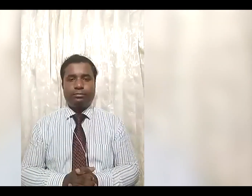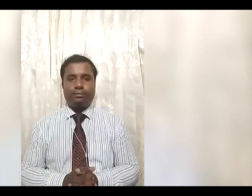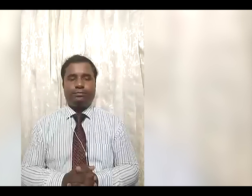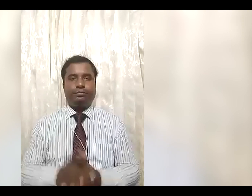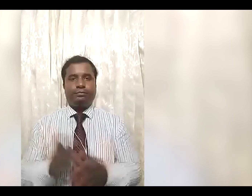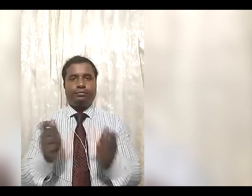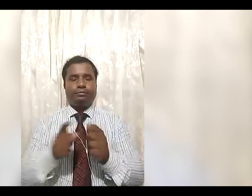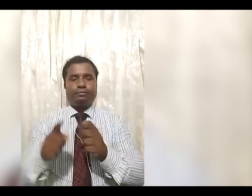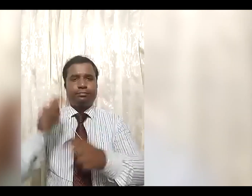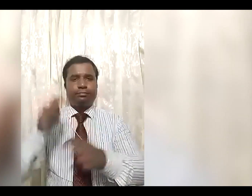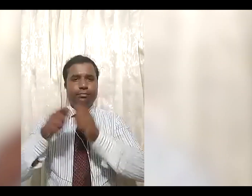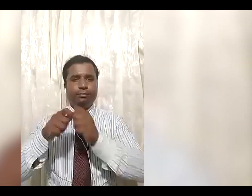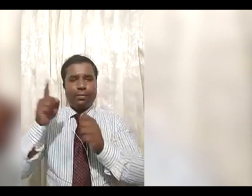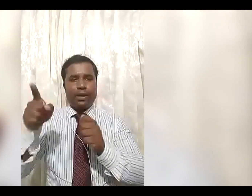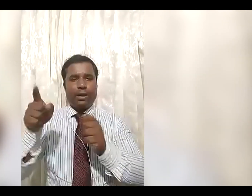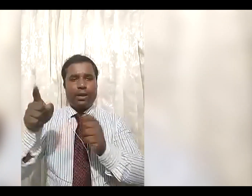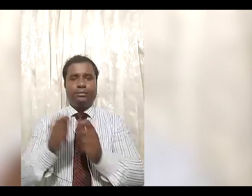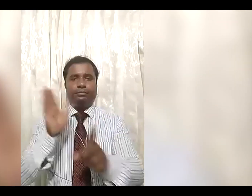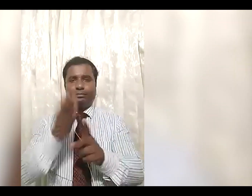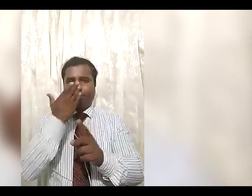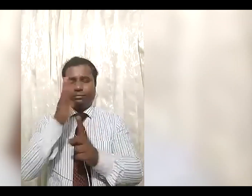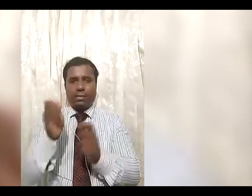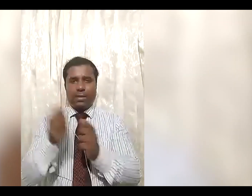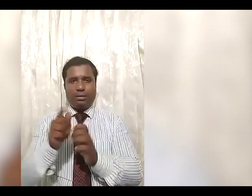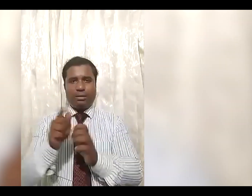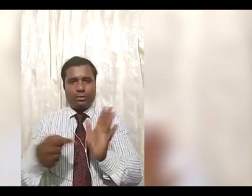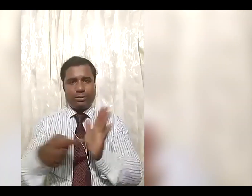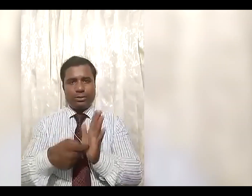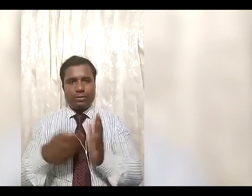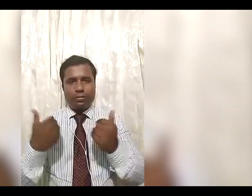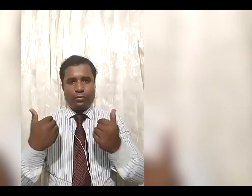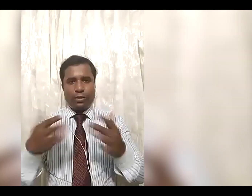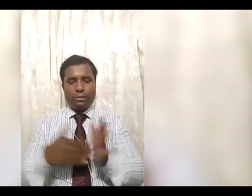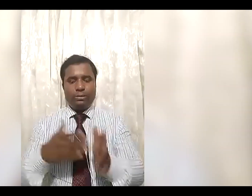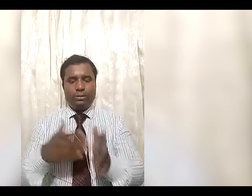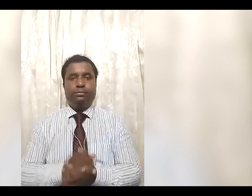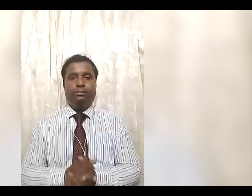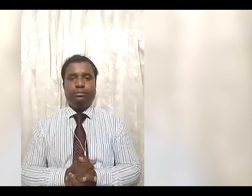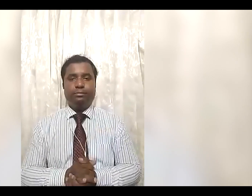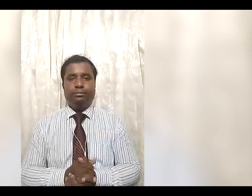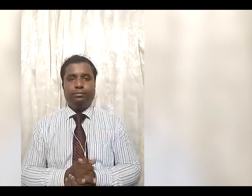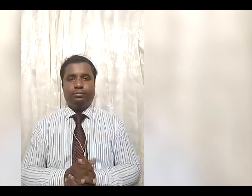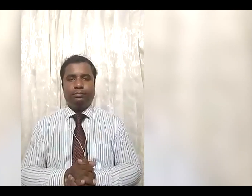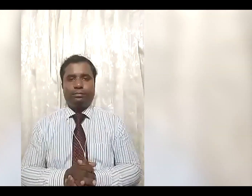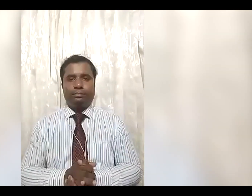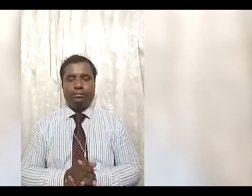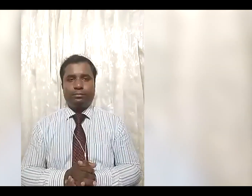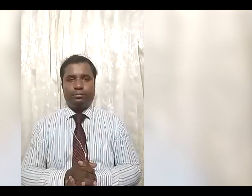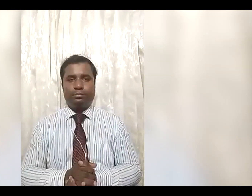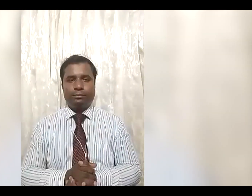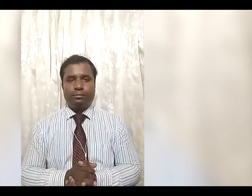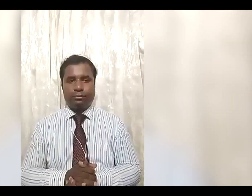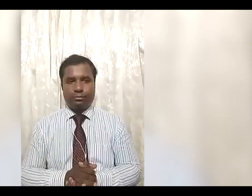ago and was talking to a group of young people with disabilities. And none of them had voted before, but were really interested in doing it. And then